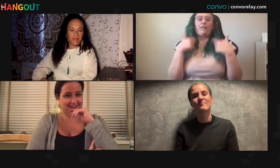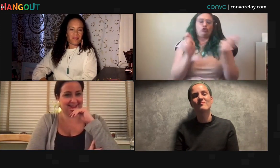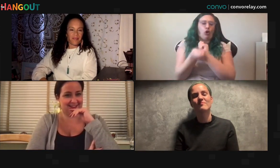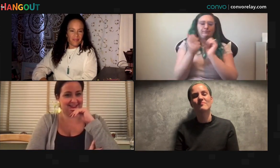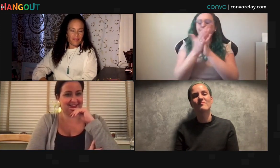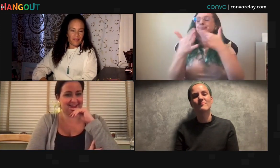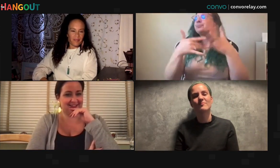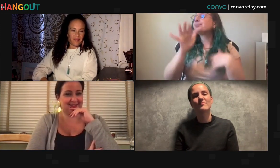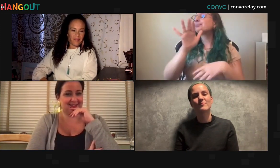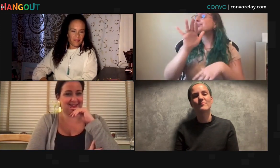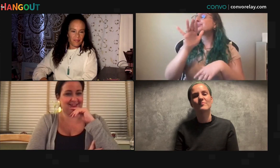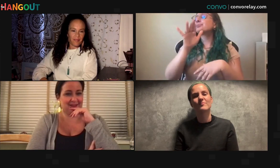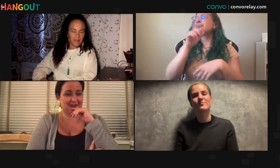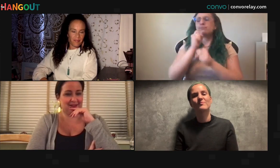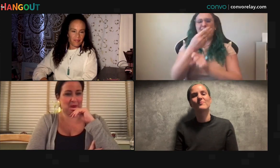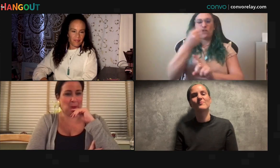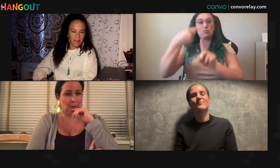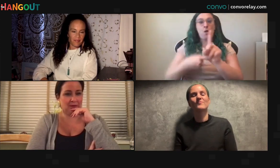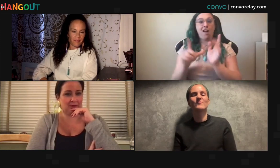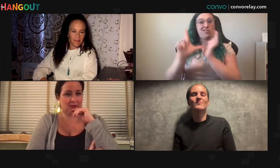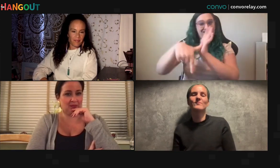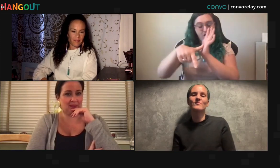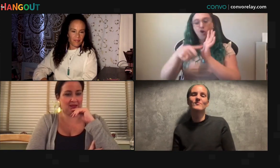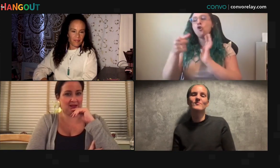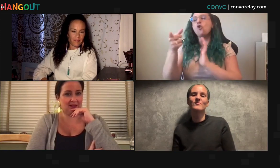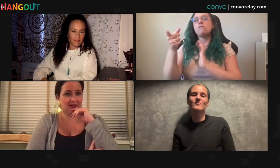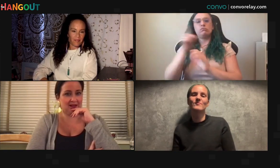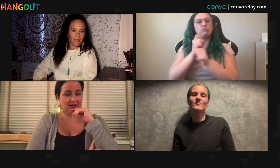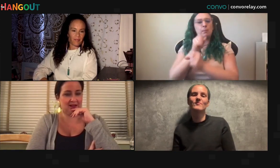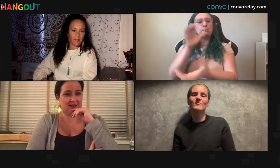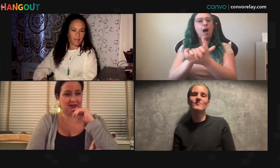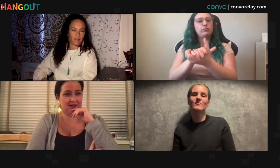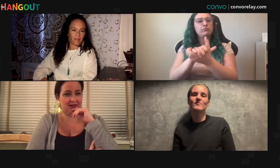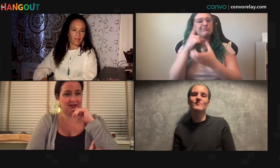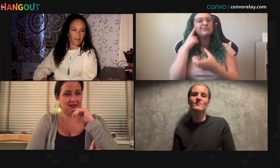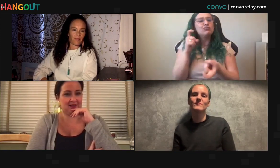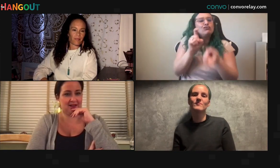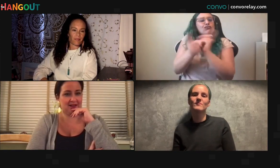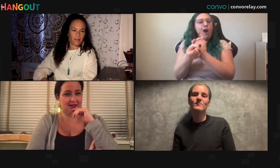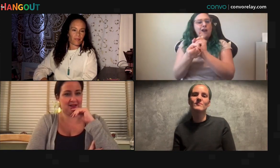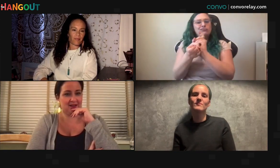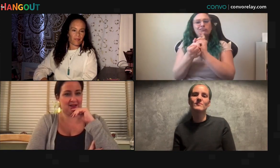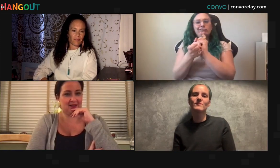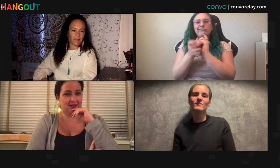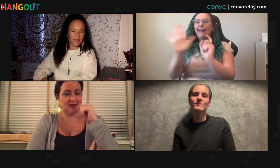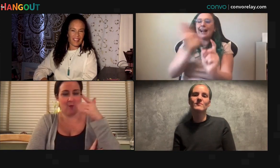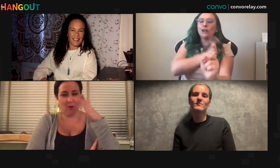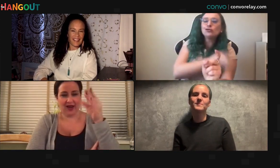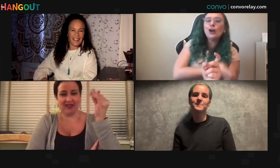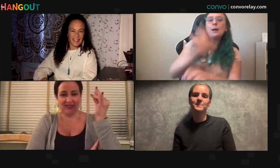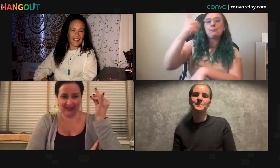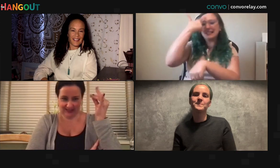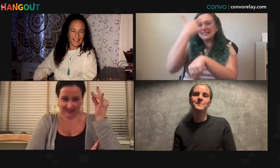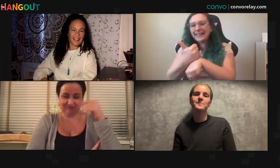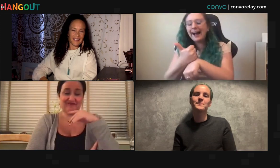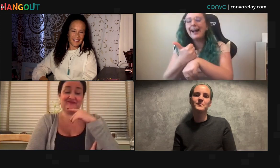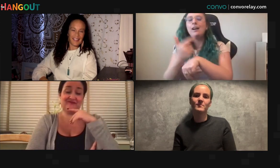for refreshing my memory. Yeah, this is a life-changing book, and I highly, highly recommend reading it. But because this gentleman changed